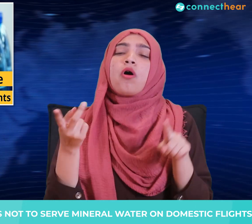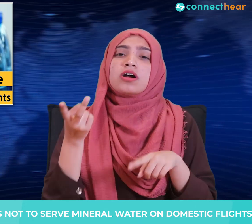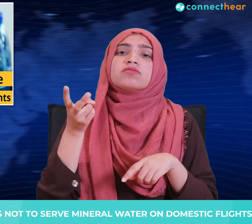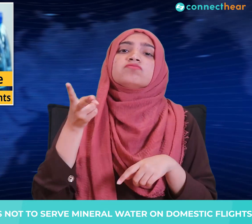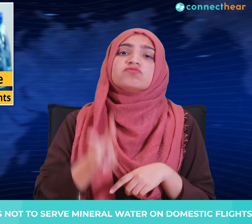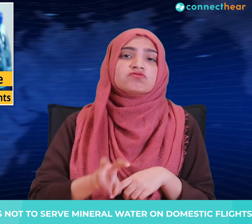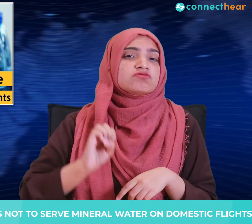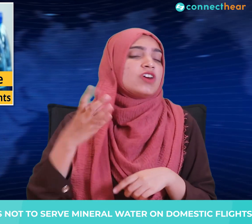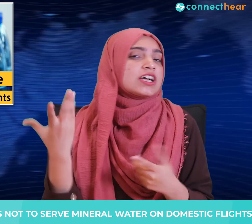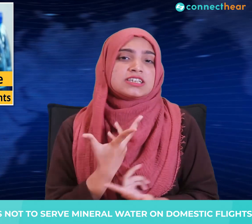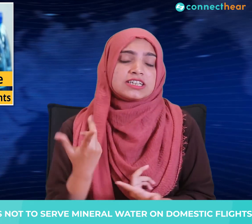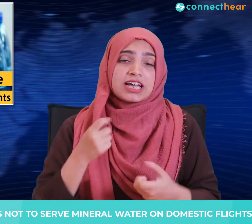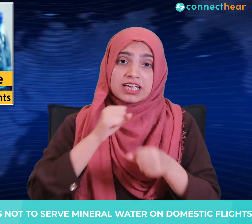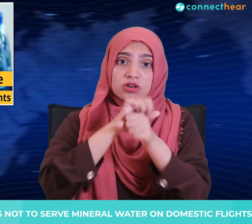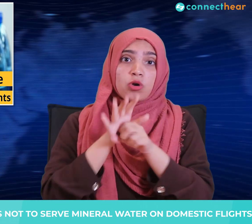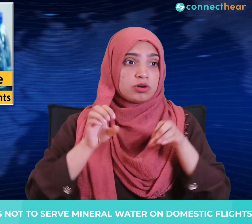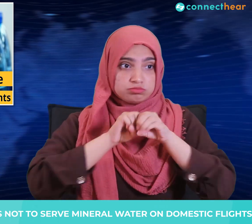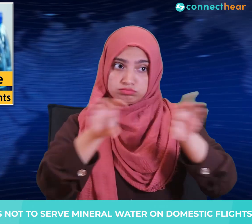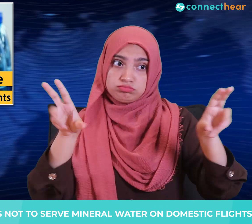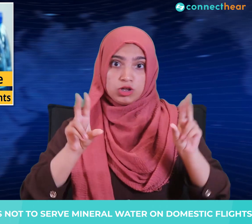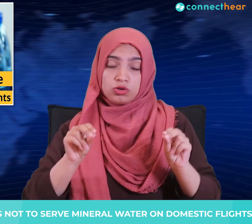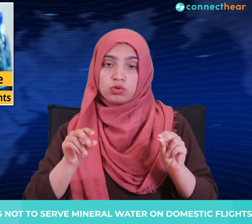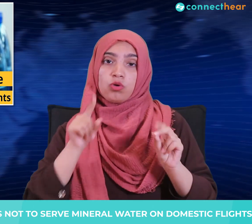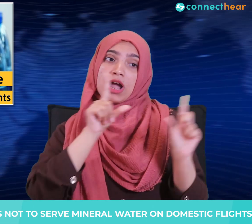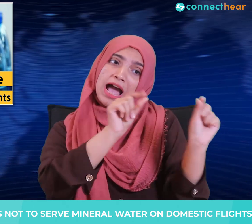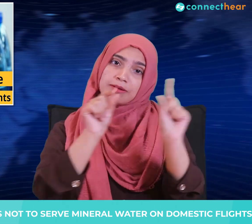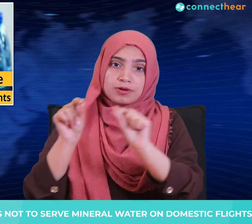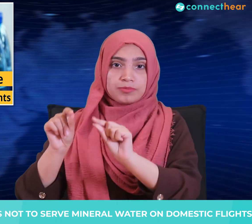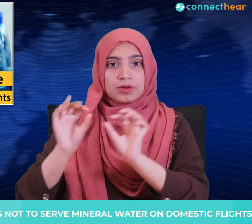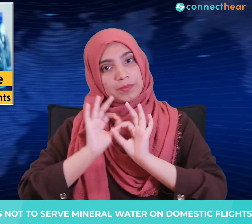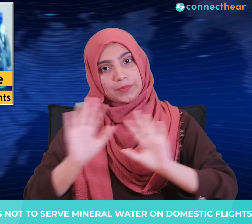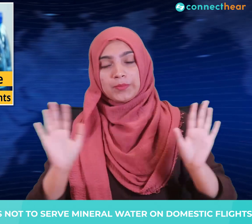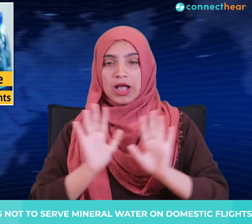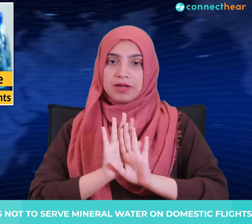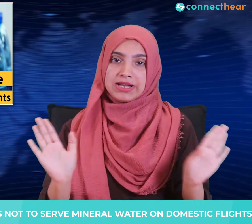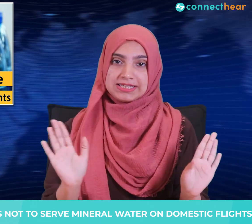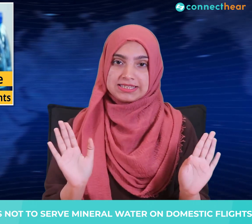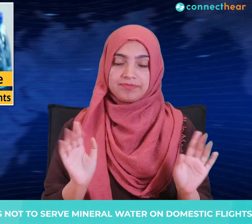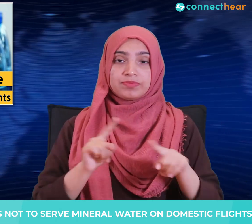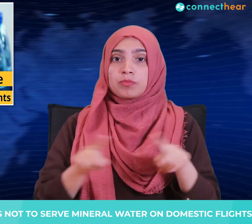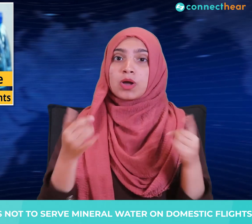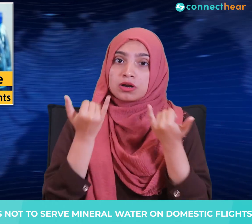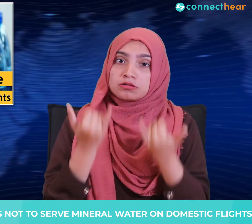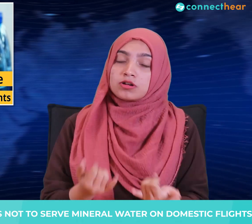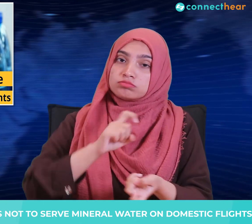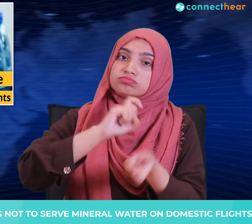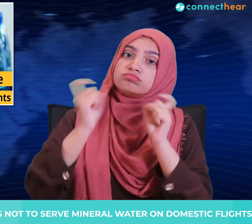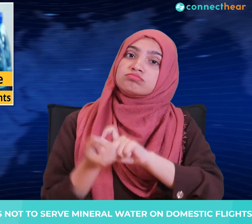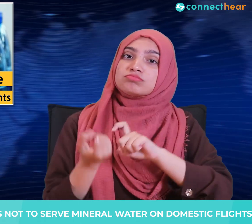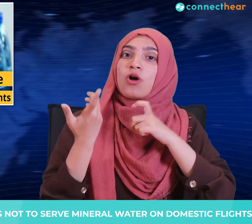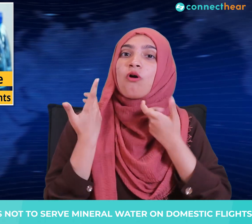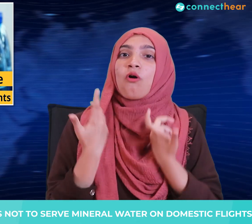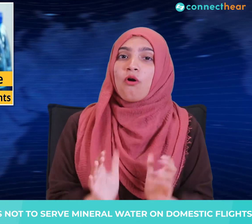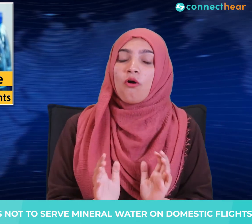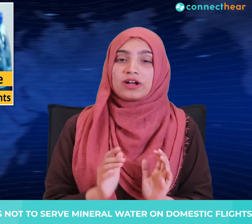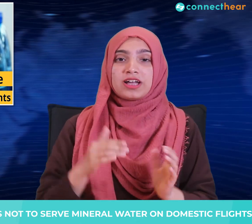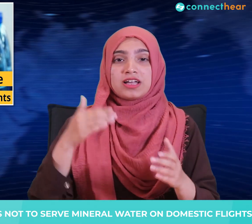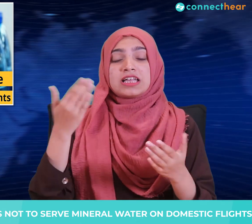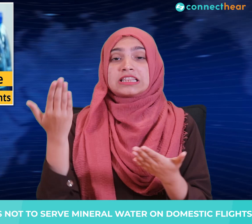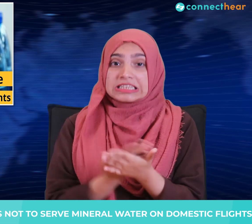the spread of COVID-19, according to a report published in Express Tribune. According to a notification issued